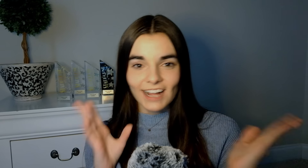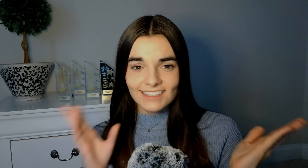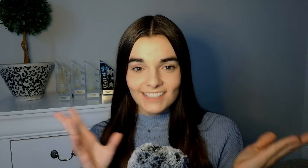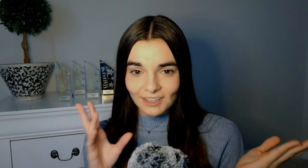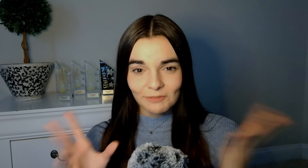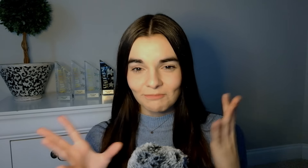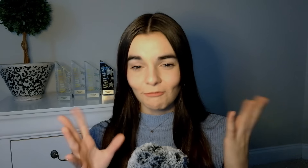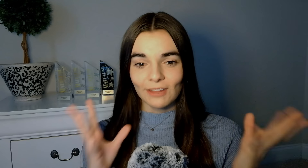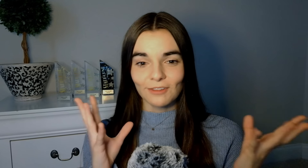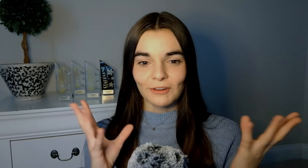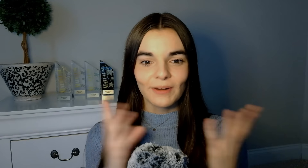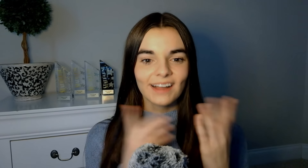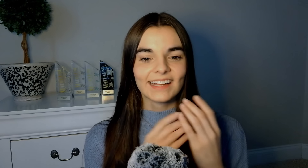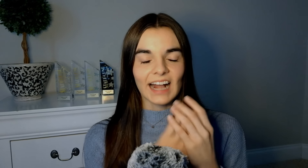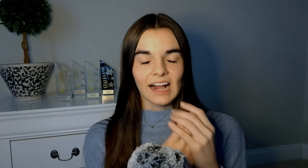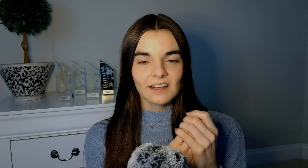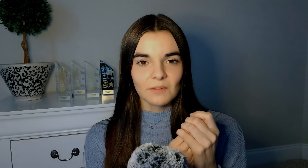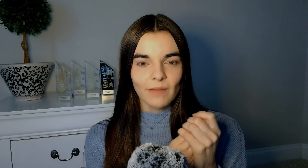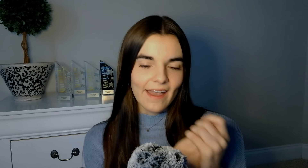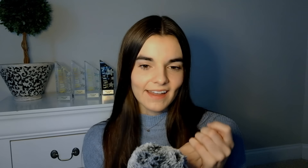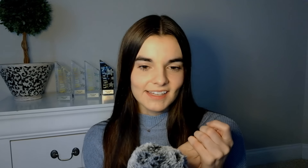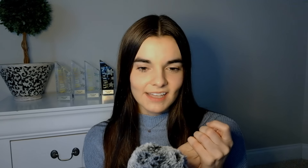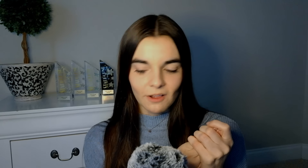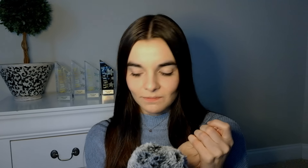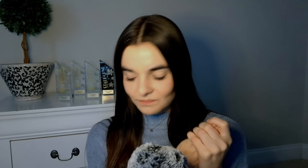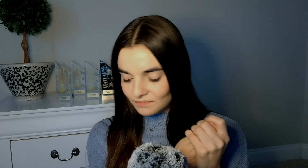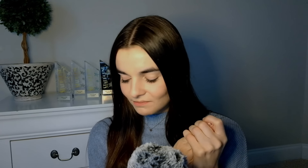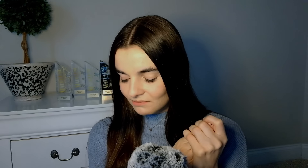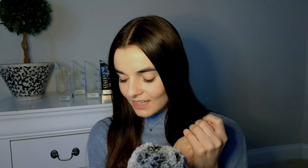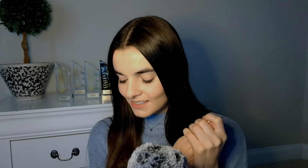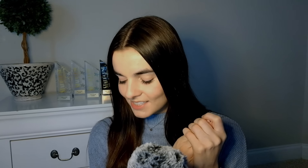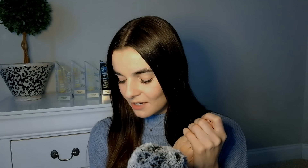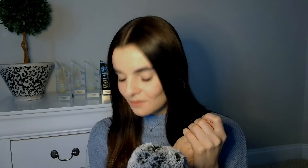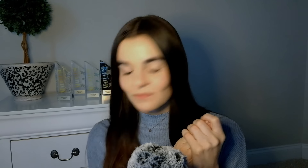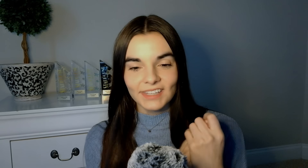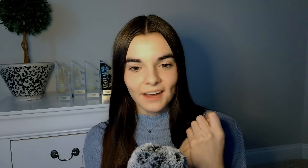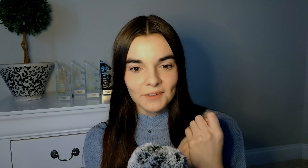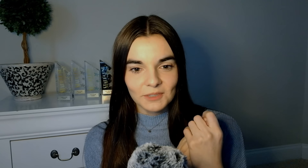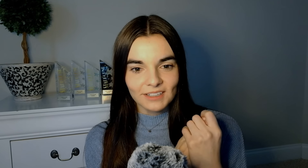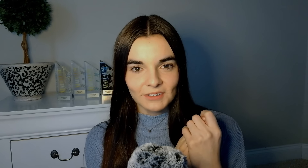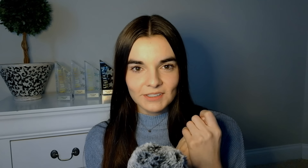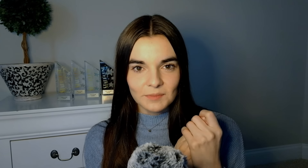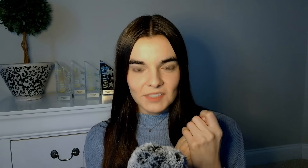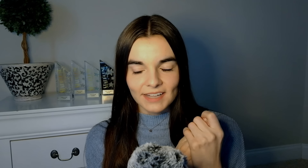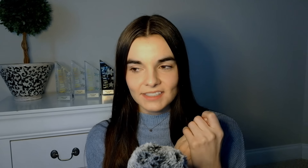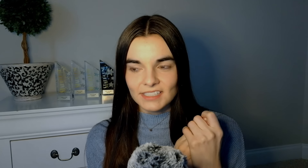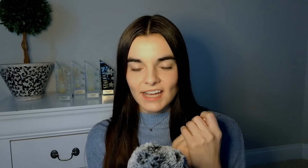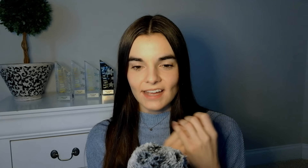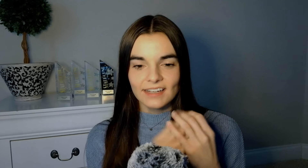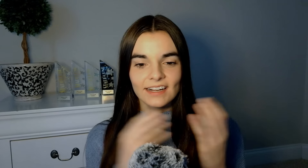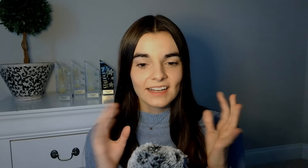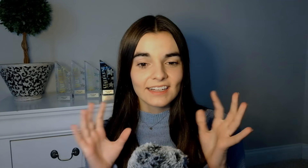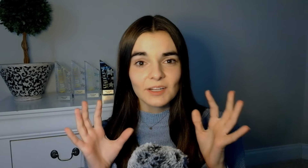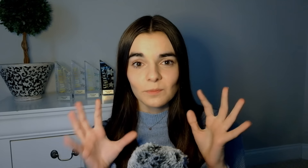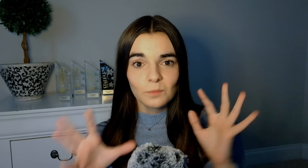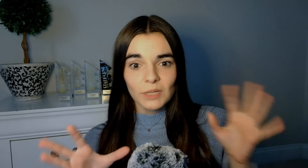practicing with you ASL. So yeah, we're gonna learn some signs today.